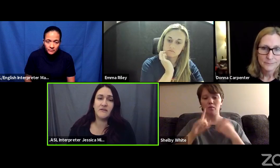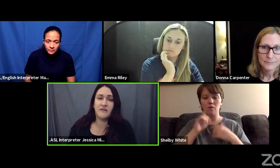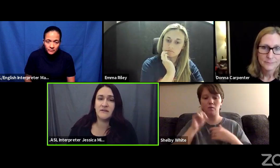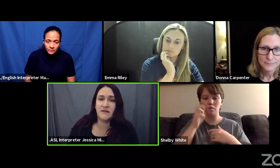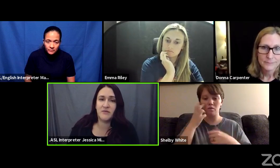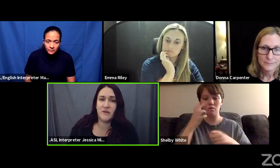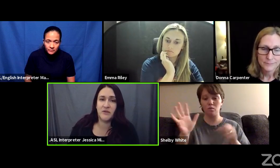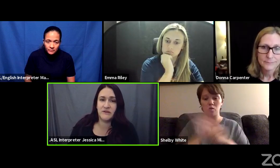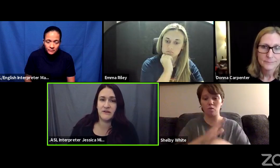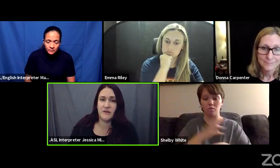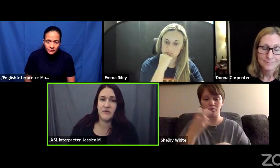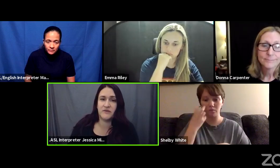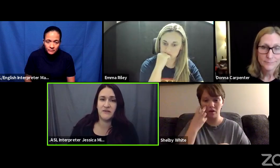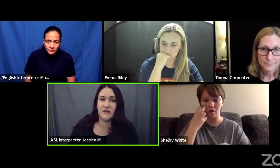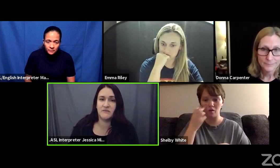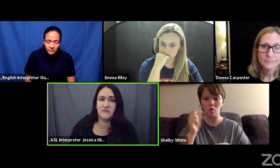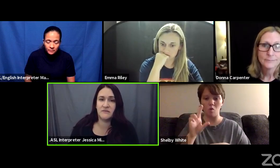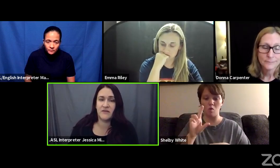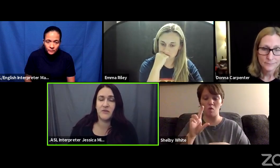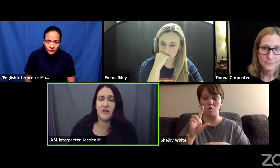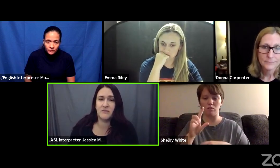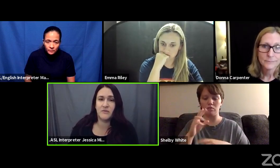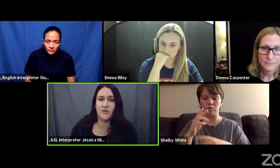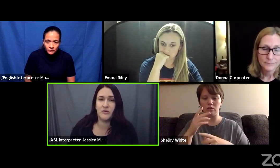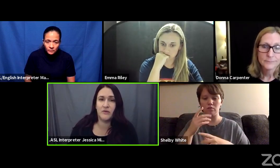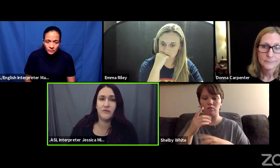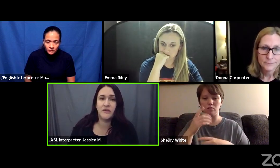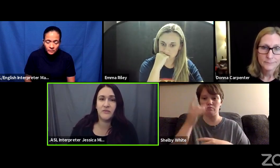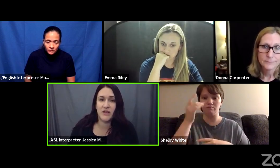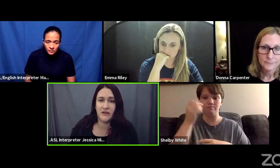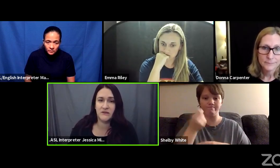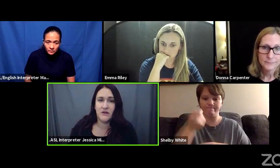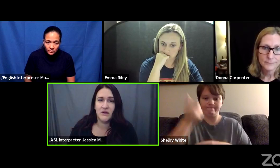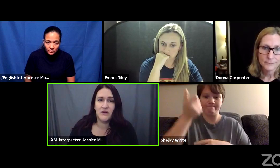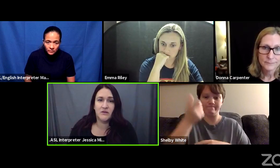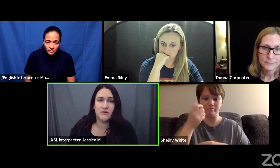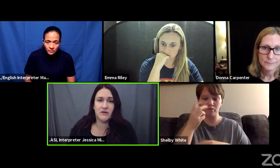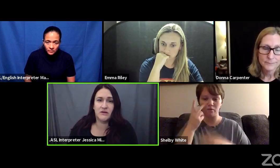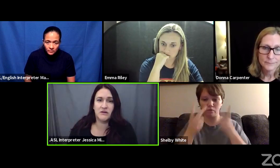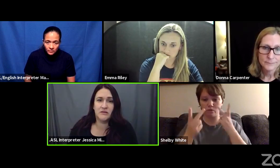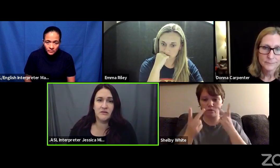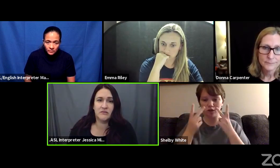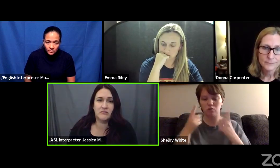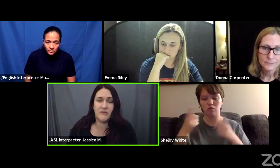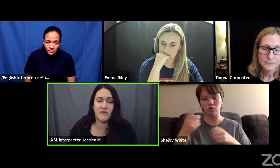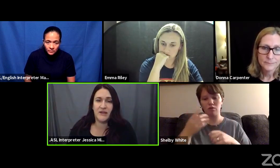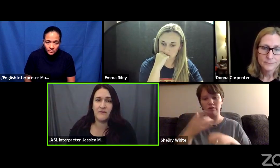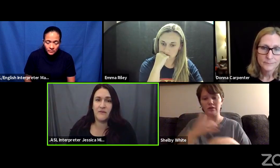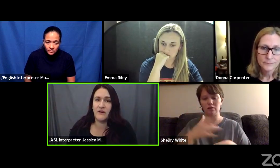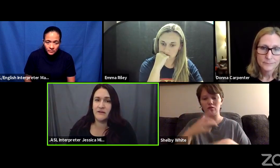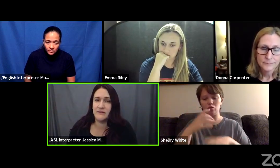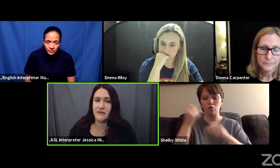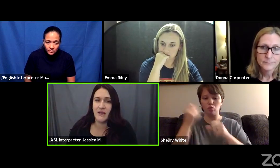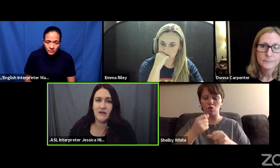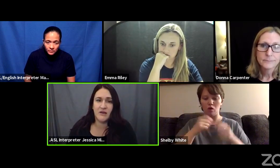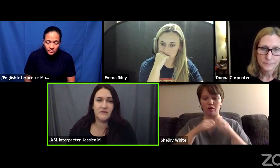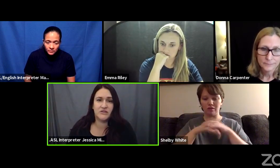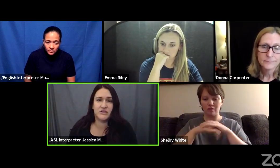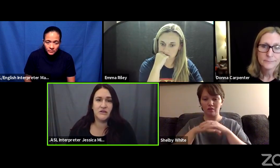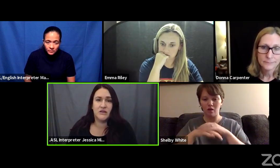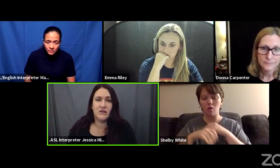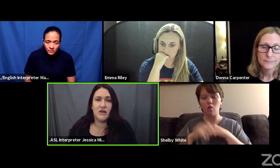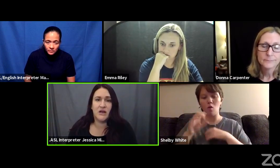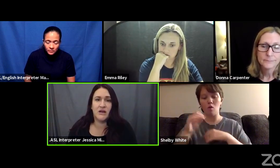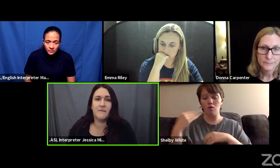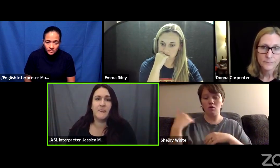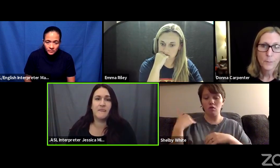This is not for me personally, but for some deafblind people who are fully blind or maybe only have a very slight amount of